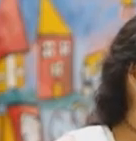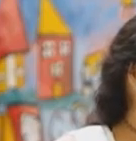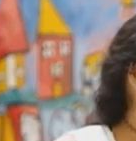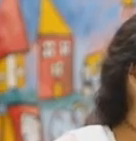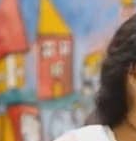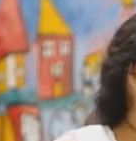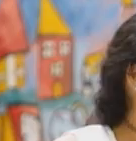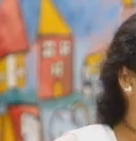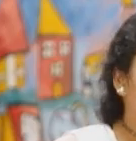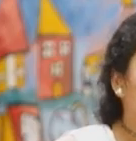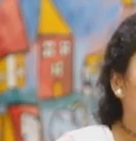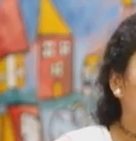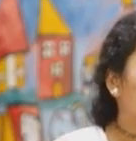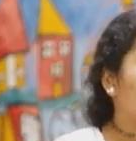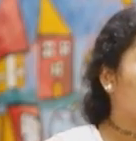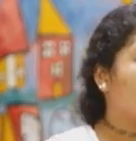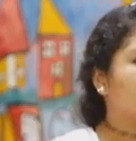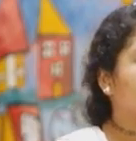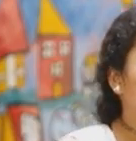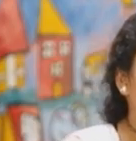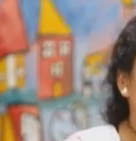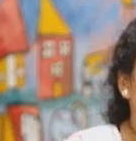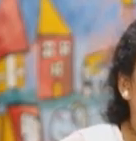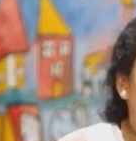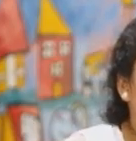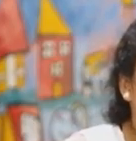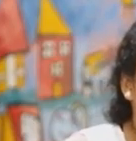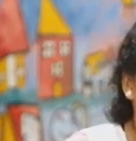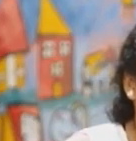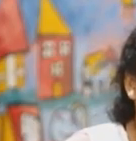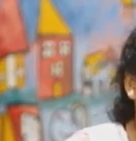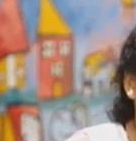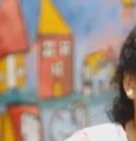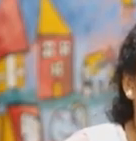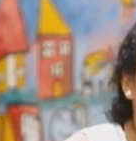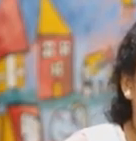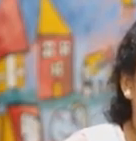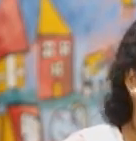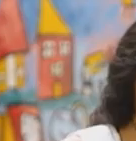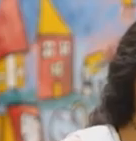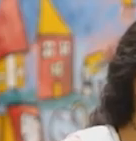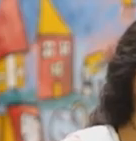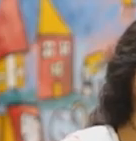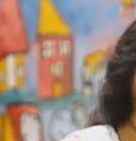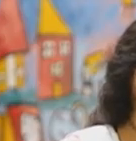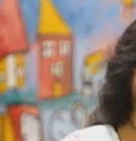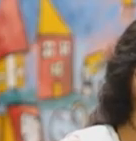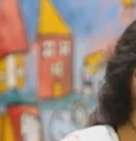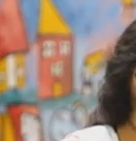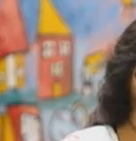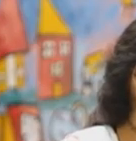them. Sometimes during meetings, they start to talk, but I can't follow what they say, and then I suffer because I feel